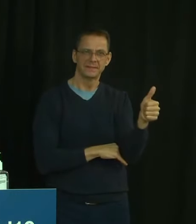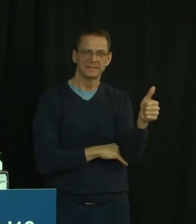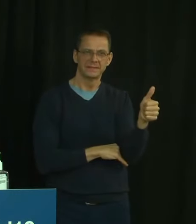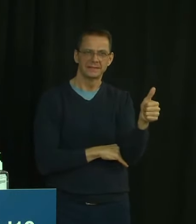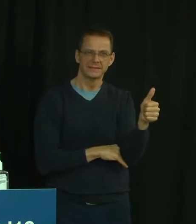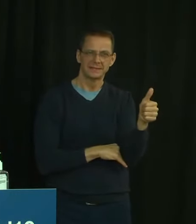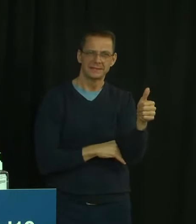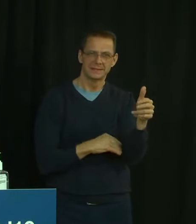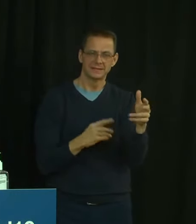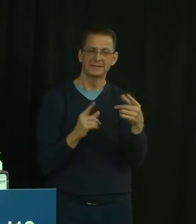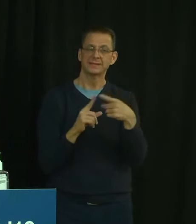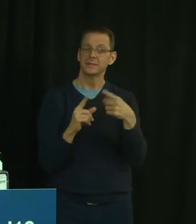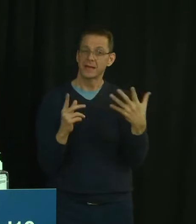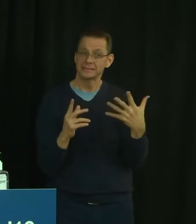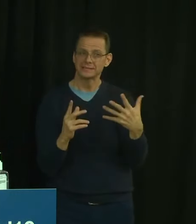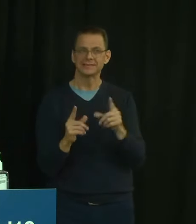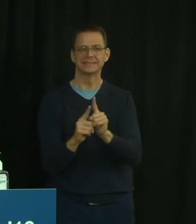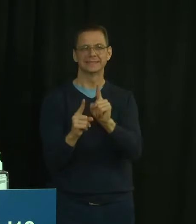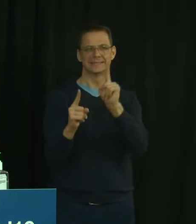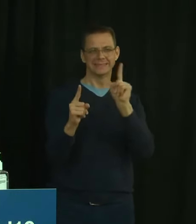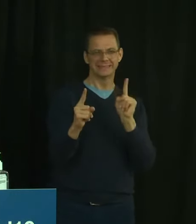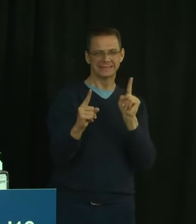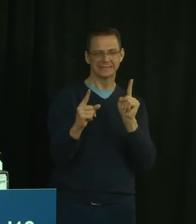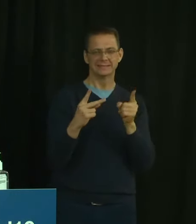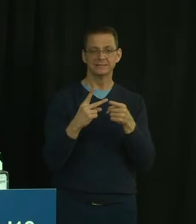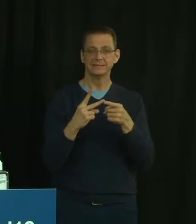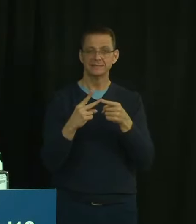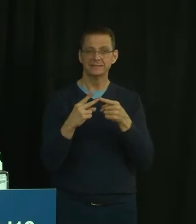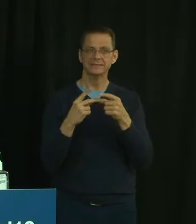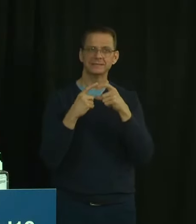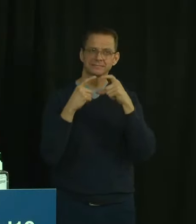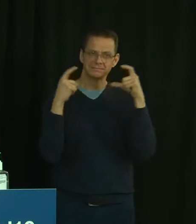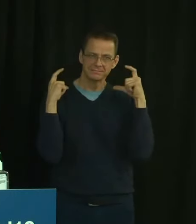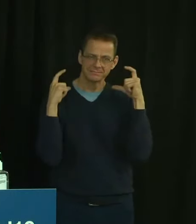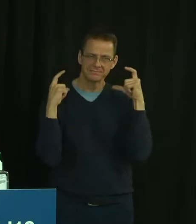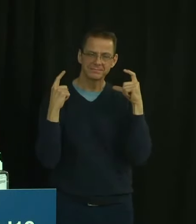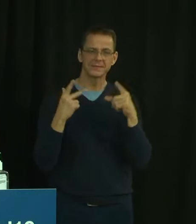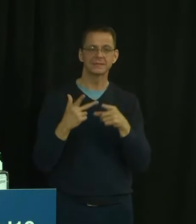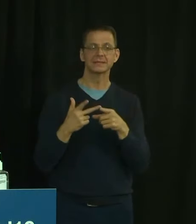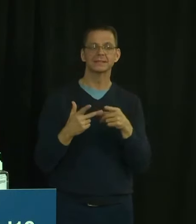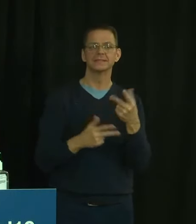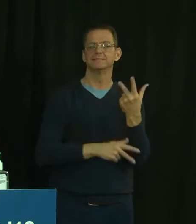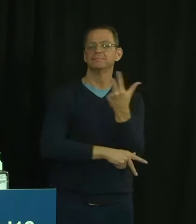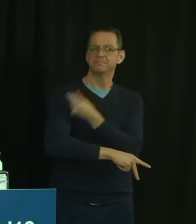continuously, but again, no decisions, no recommendations at this point in time. Is there a follow-up question,